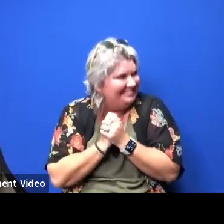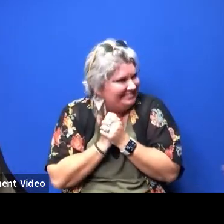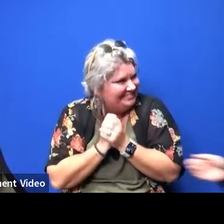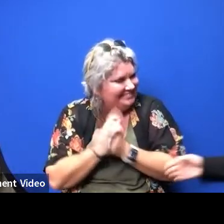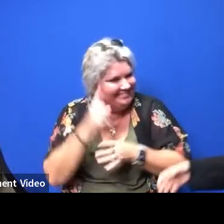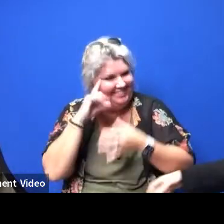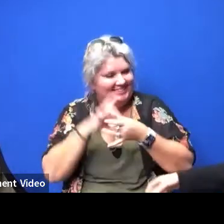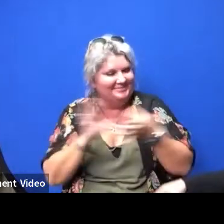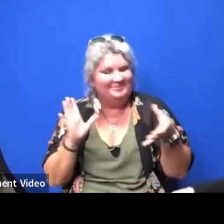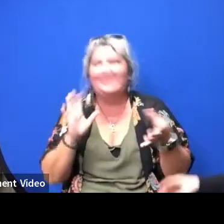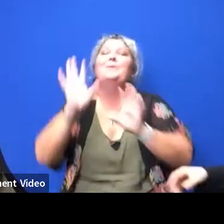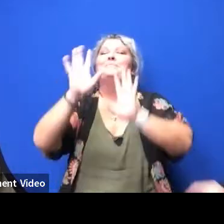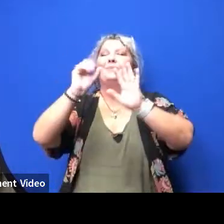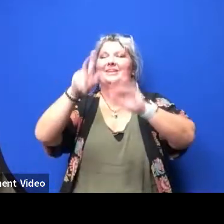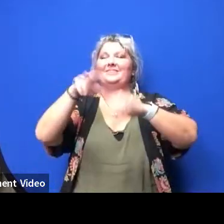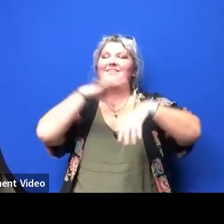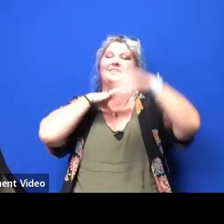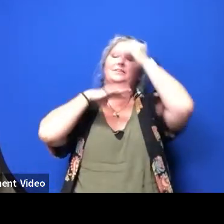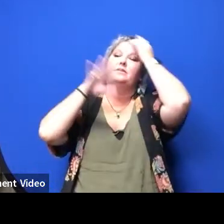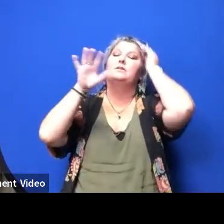Where was I?